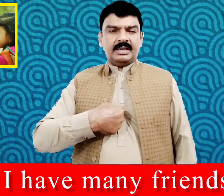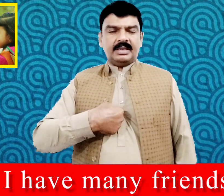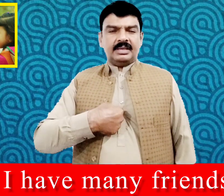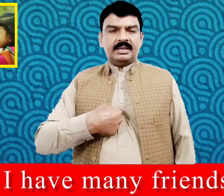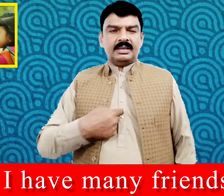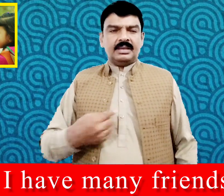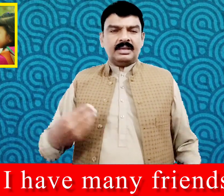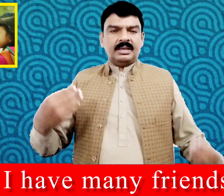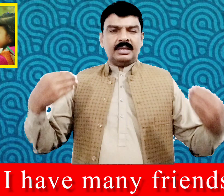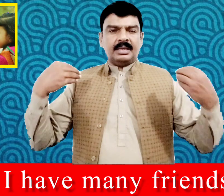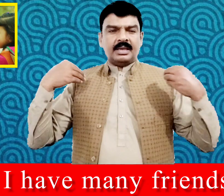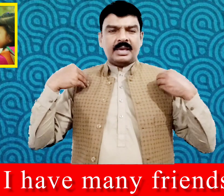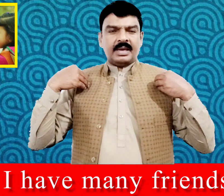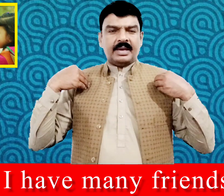I have